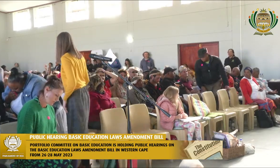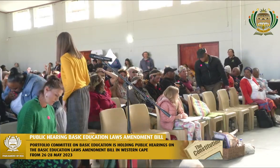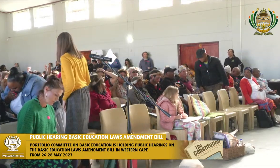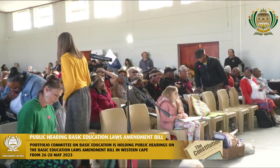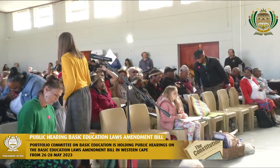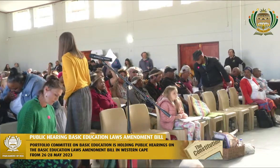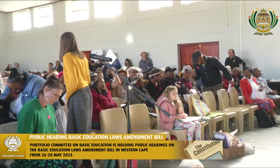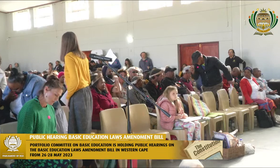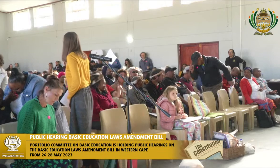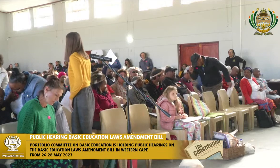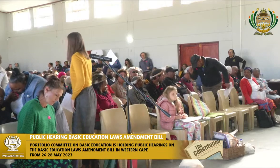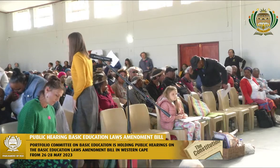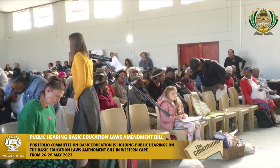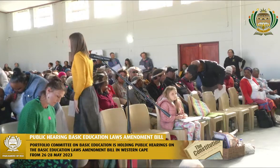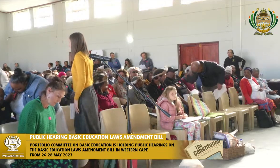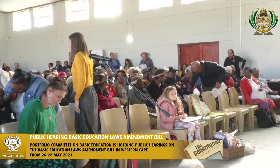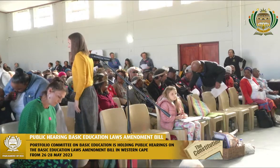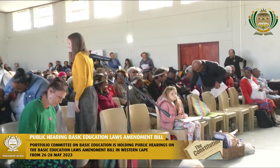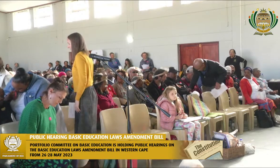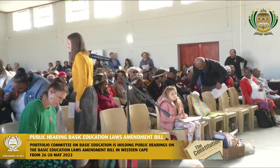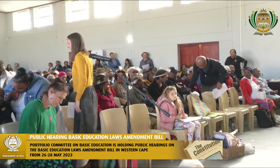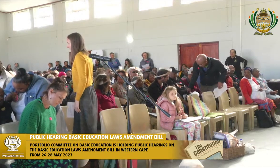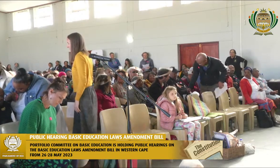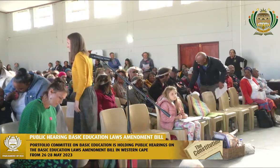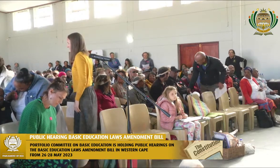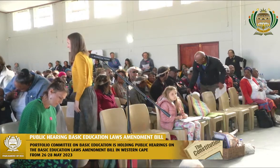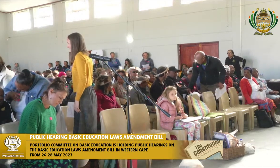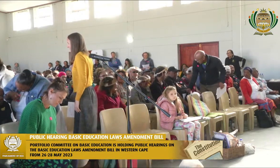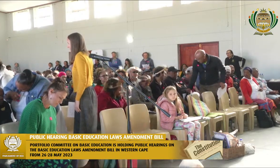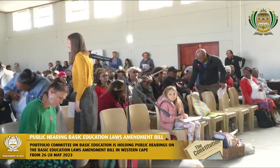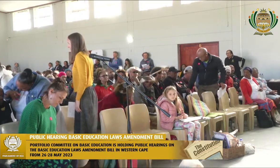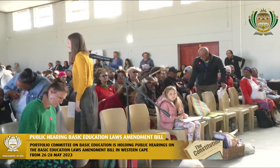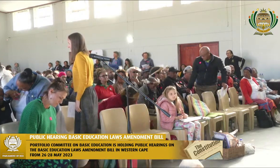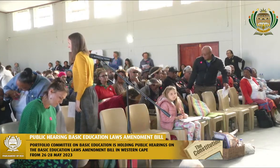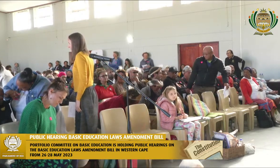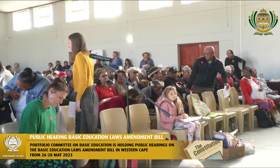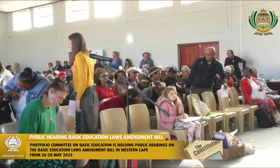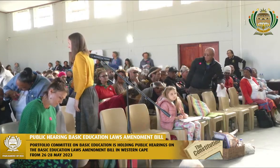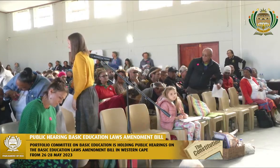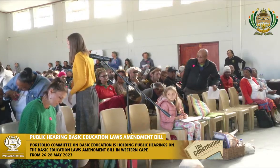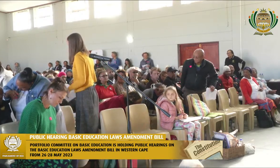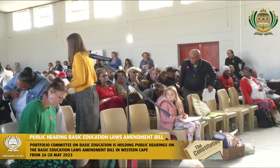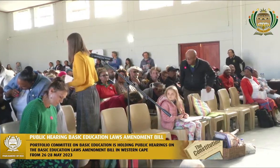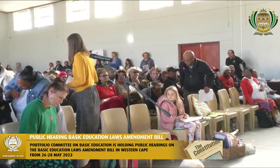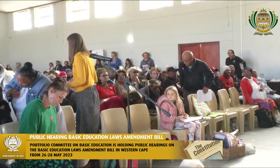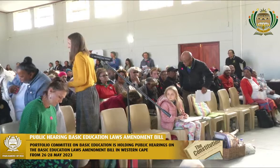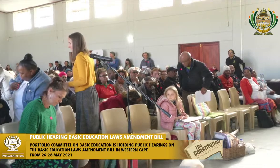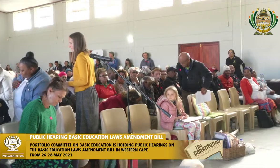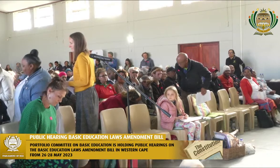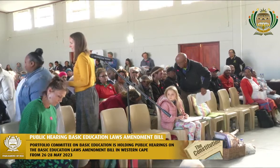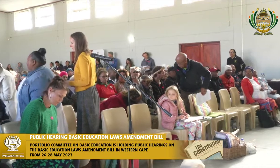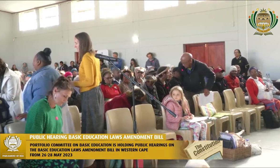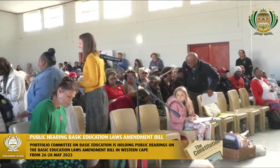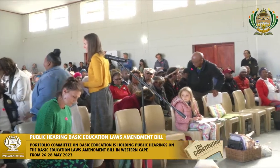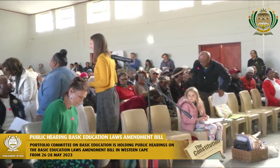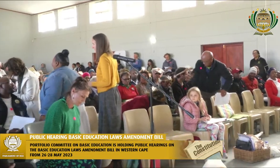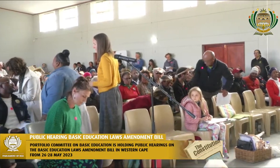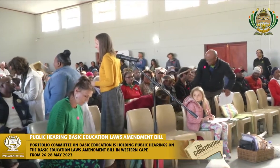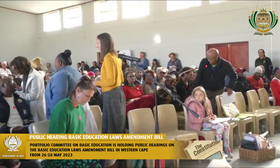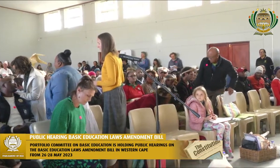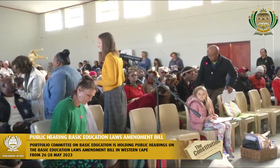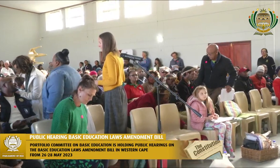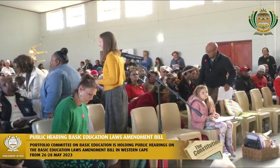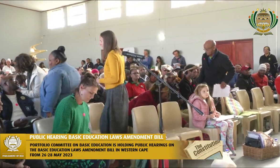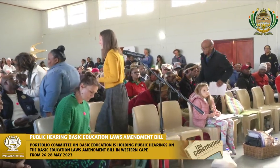I'm coming back. You wait. We are coming. You tell us your name, who you are when you start